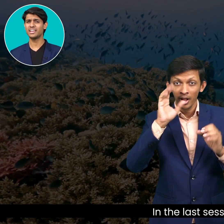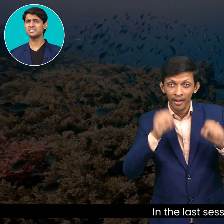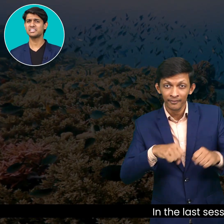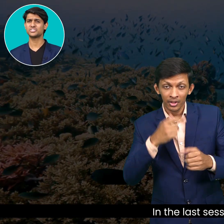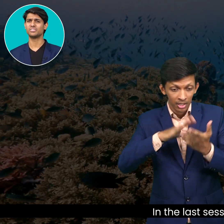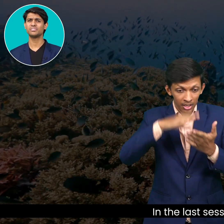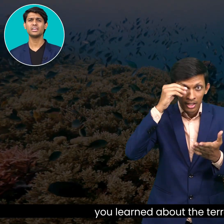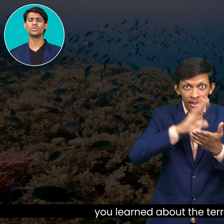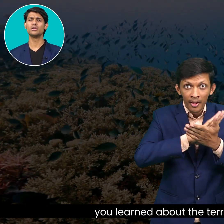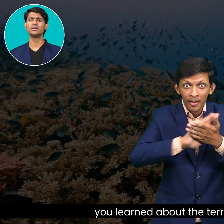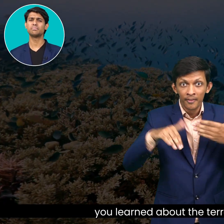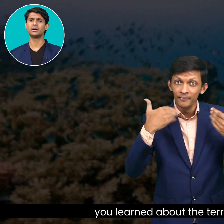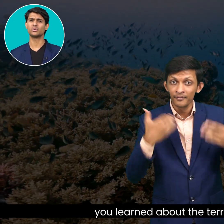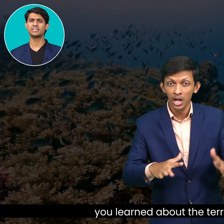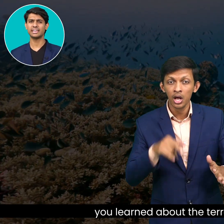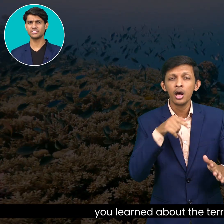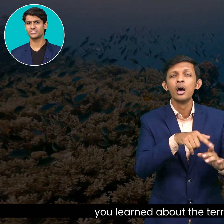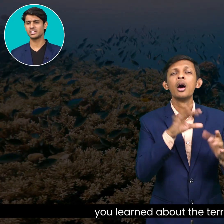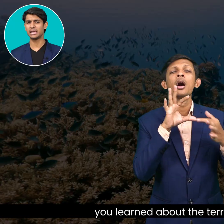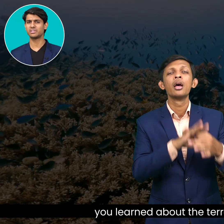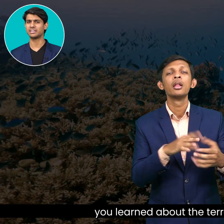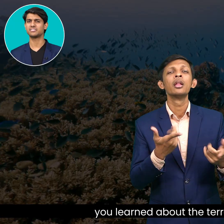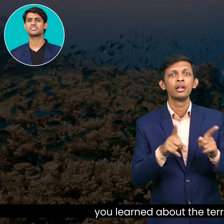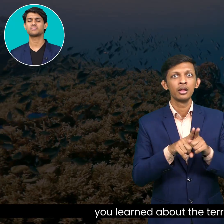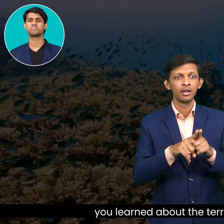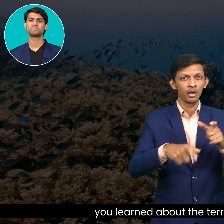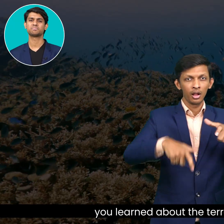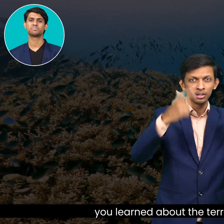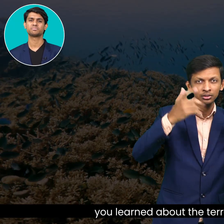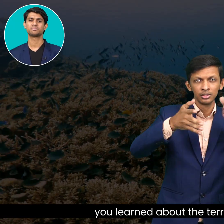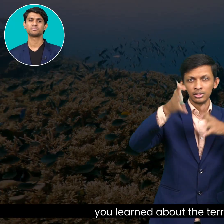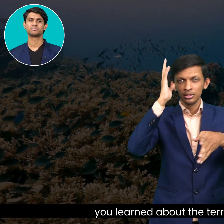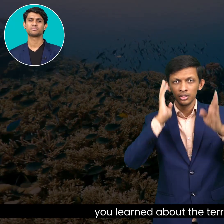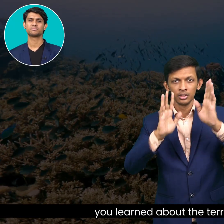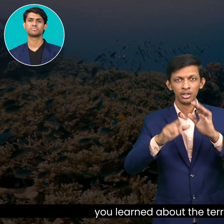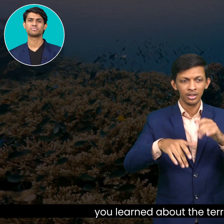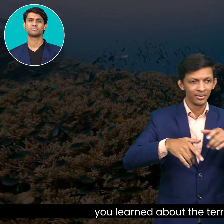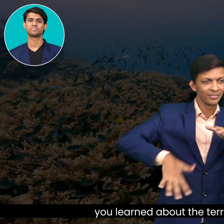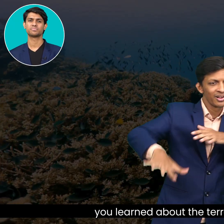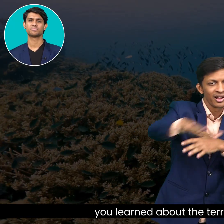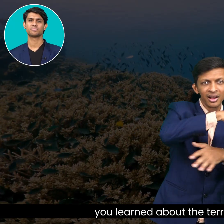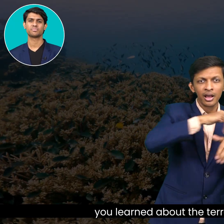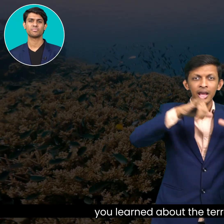In the last session, you learned about the terrestrial habitats.